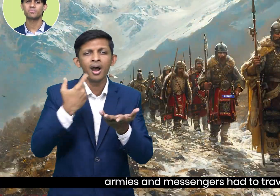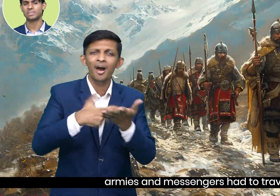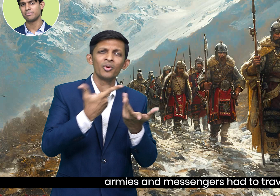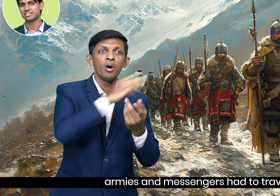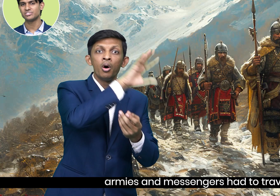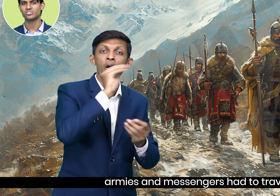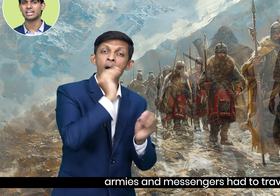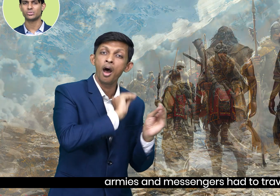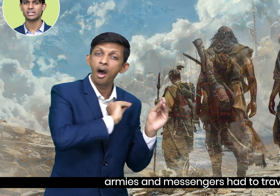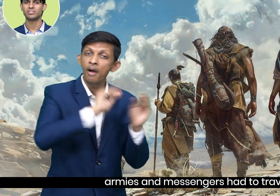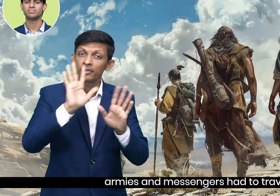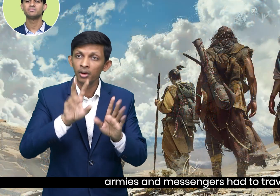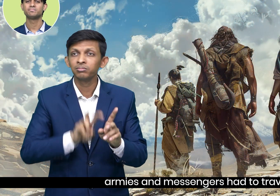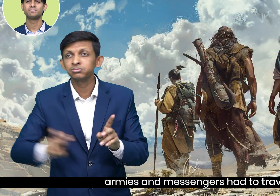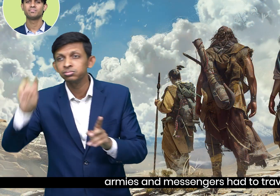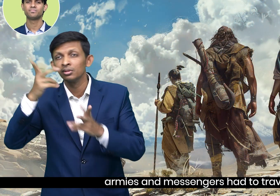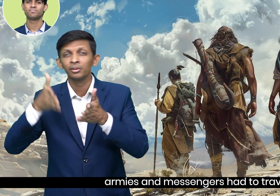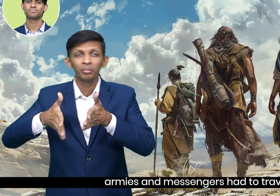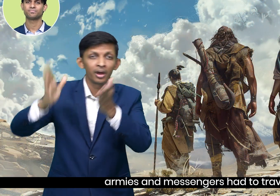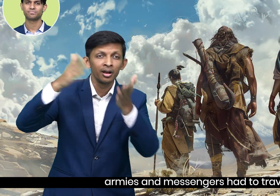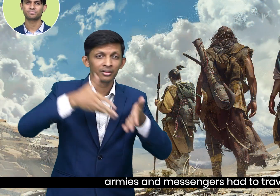armies, and messengers had to travel.